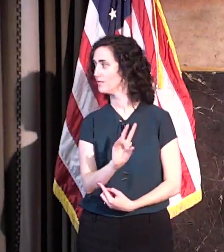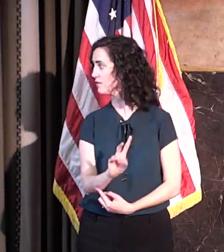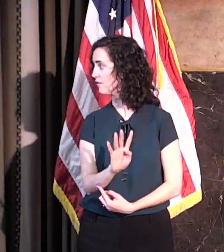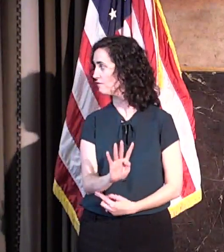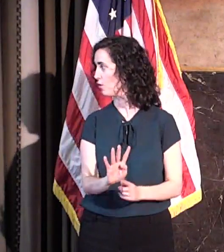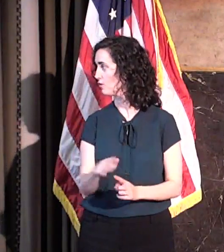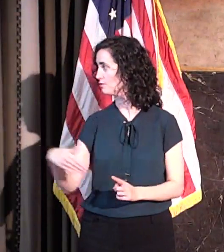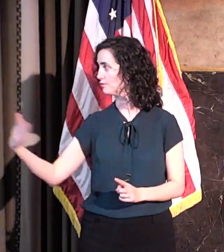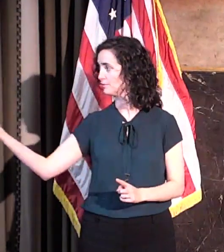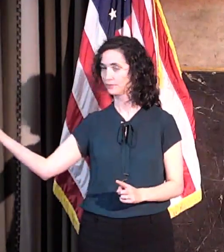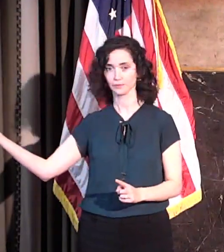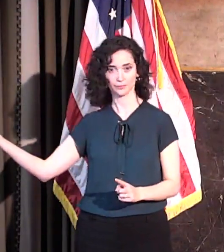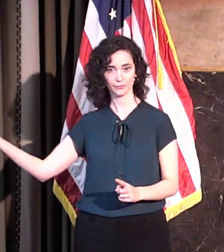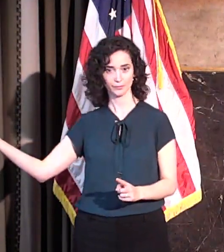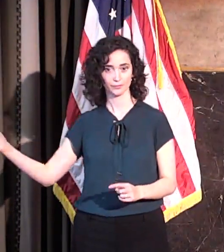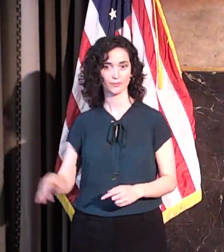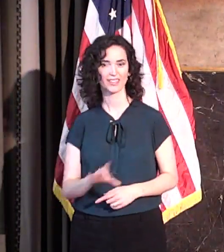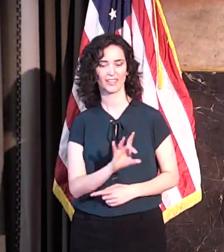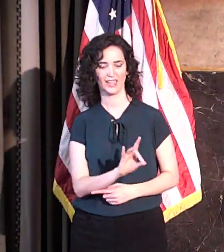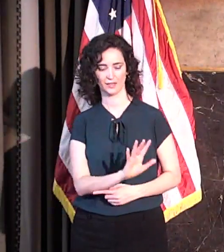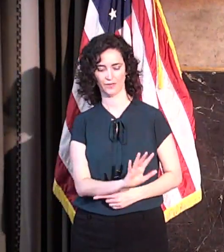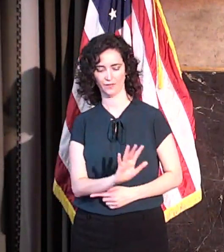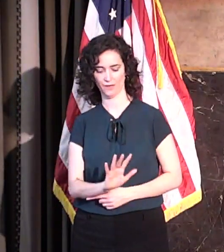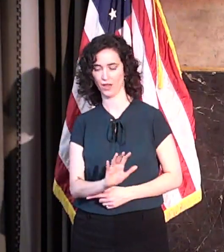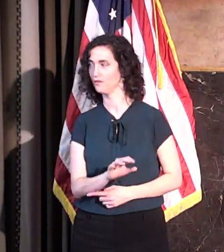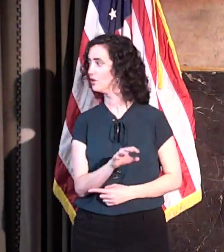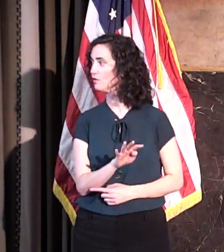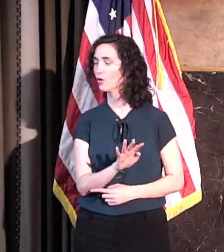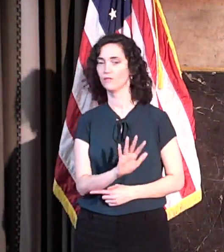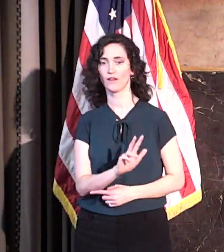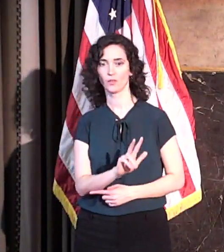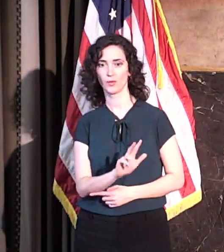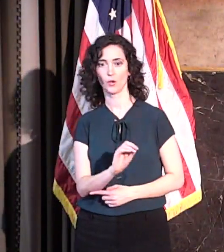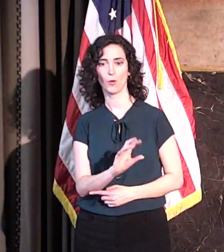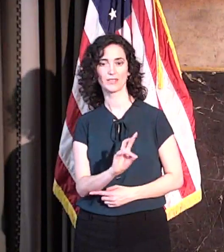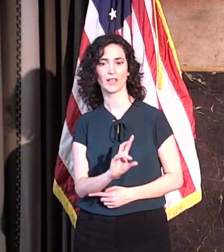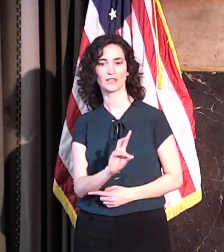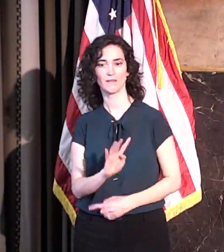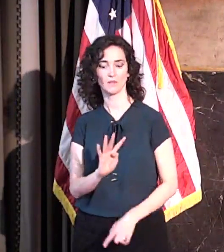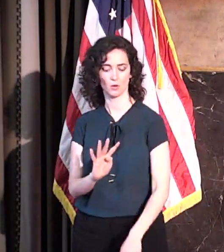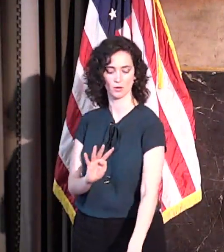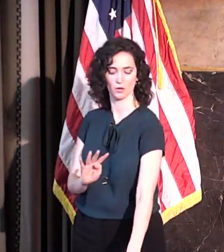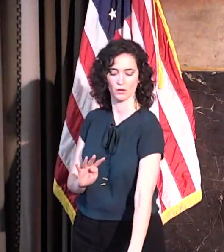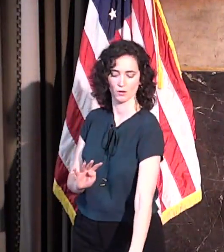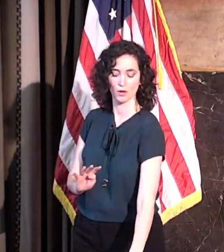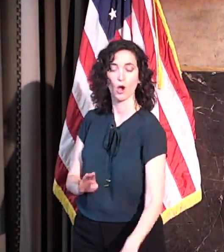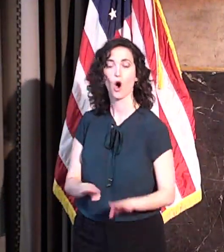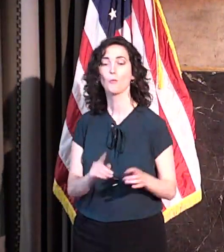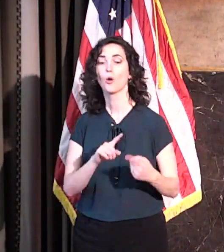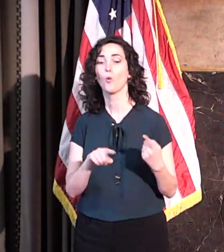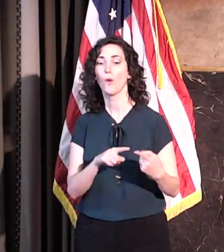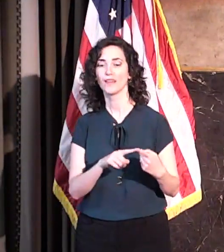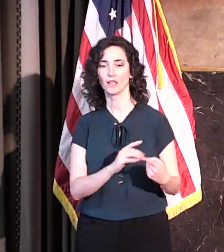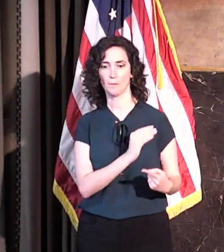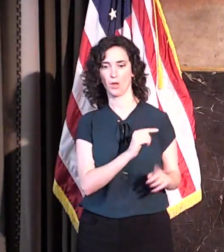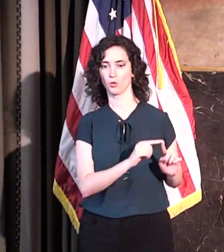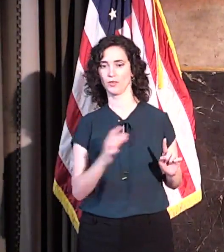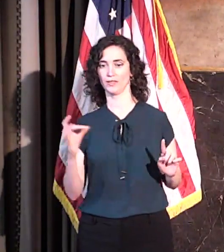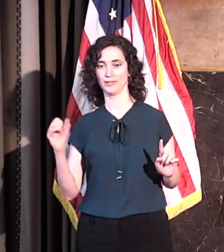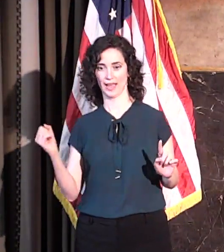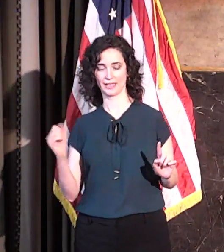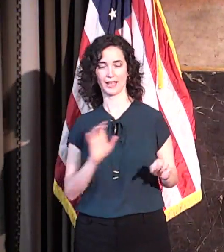1-855-453-0774. The hours of operation are 8 a.m. to 8 p.m. Monday through Saturday, and then noon to 8 p.m. on